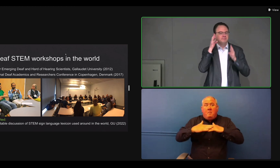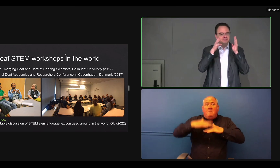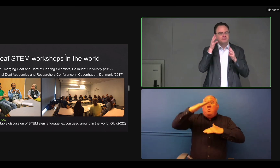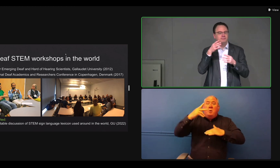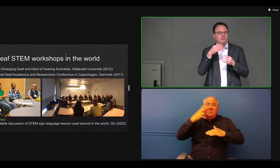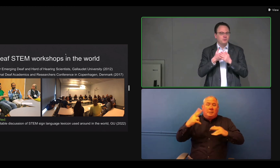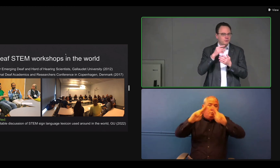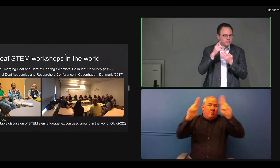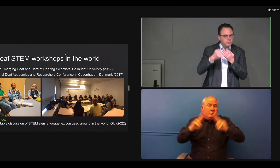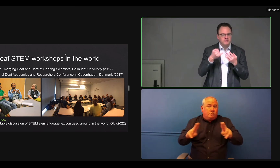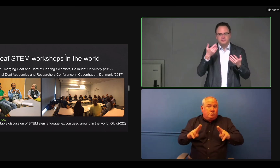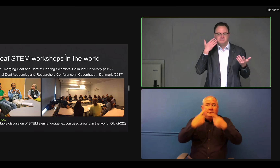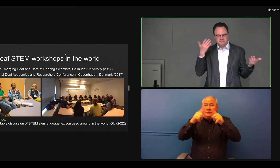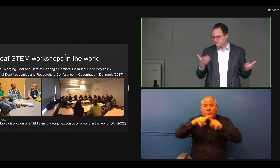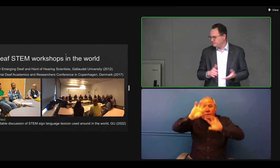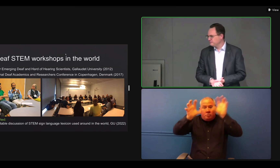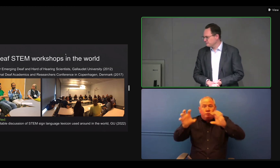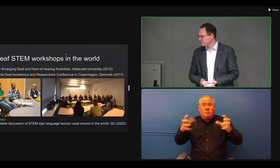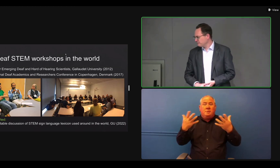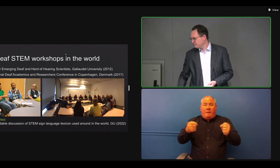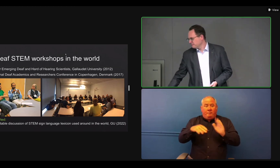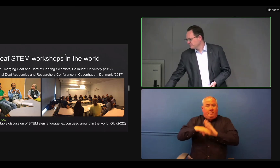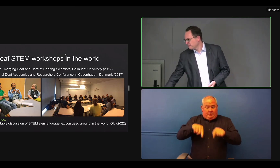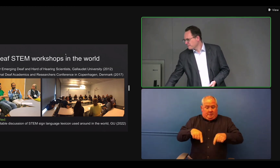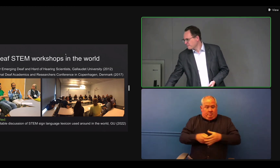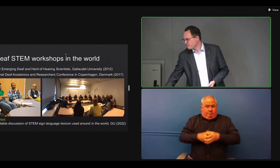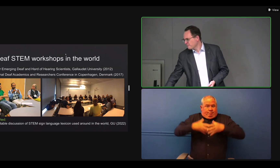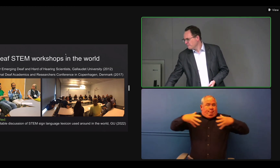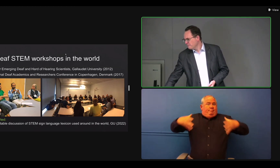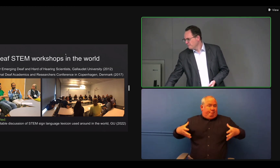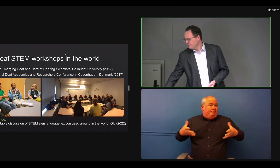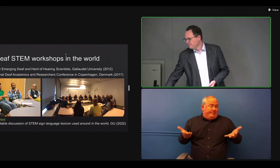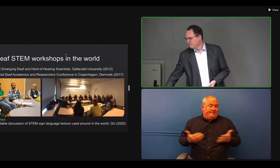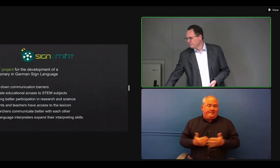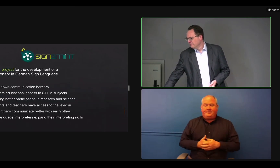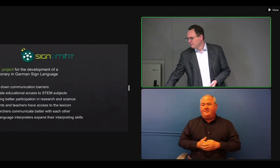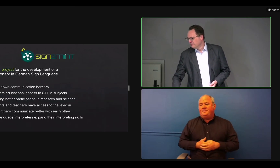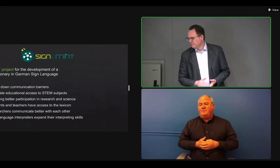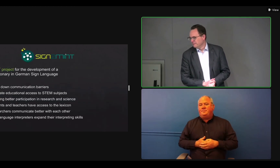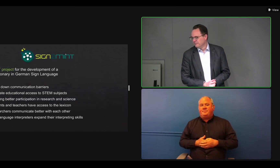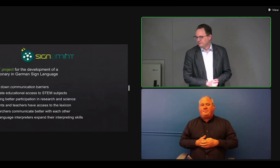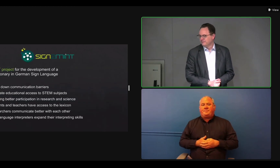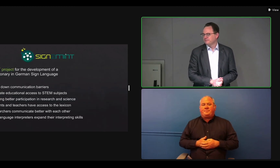what those conferences look like and how creative we can be in terms of future projects and opportunities.